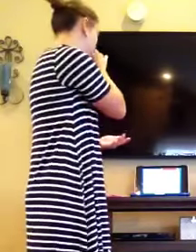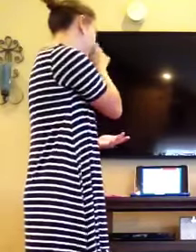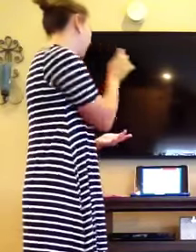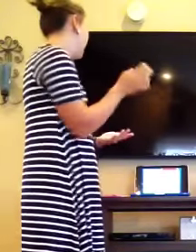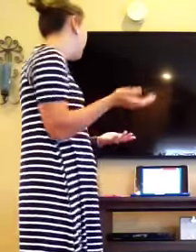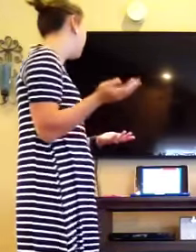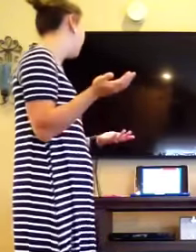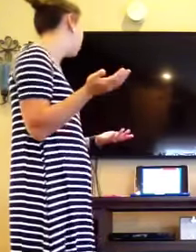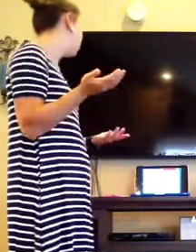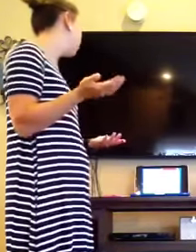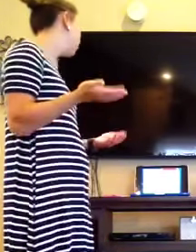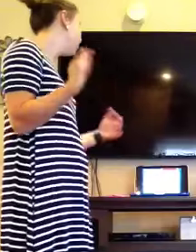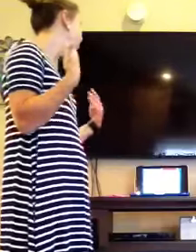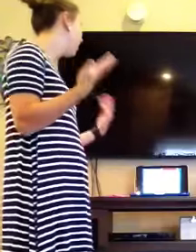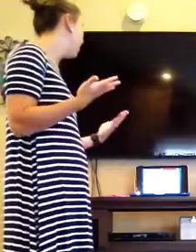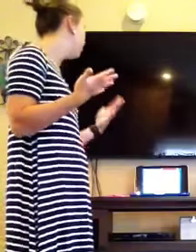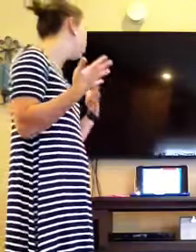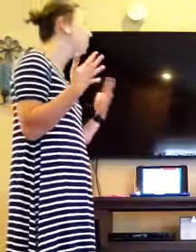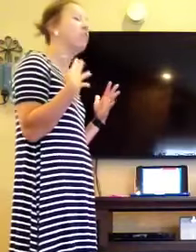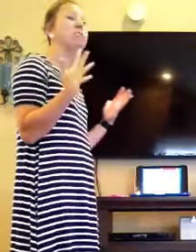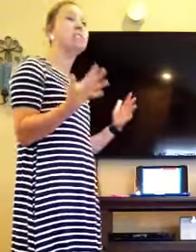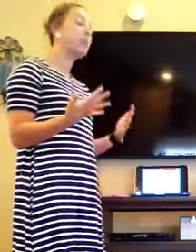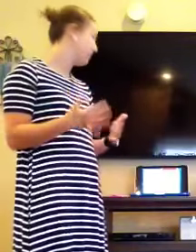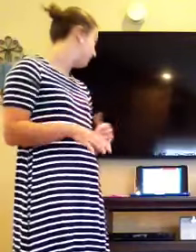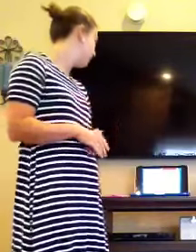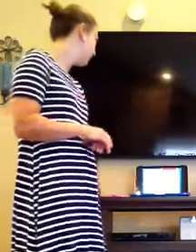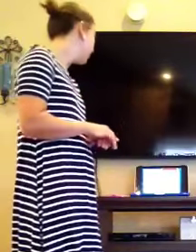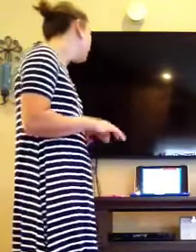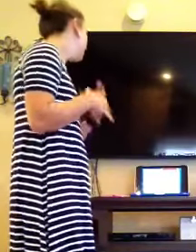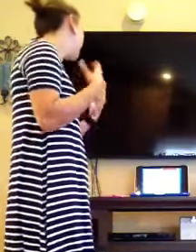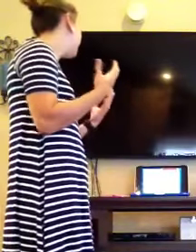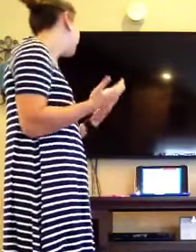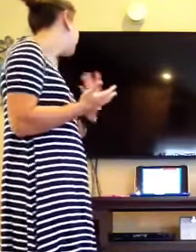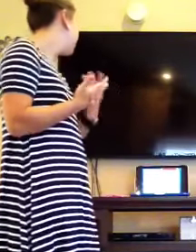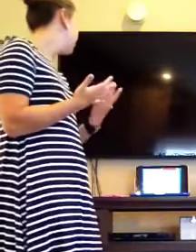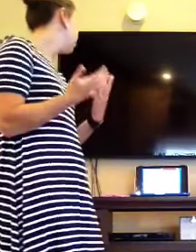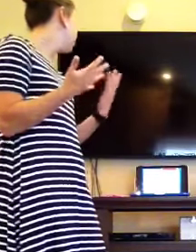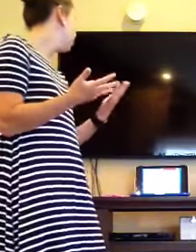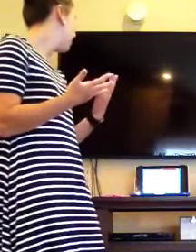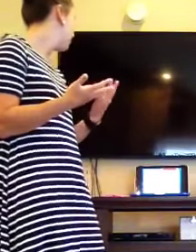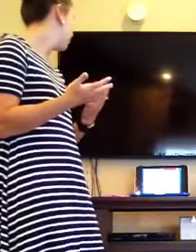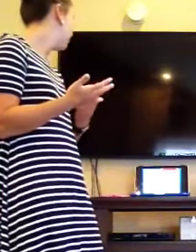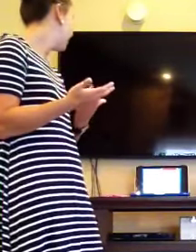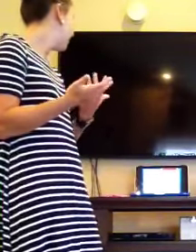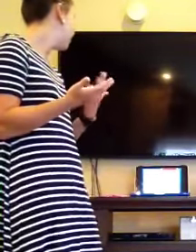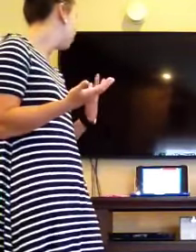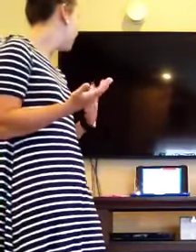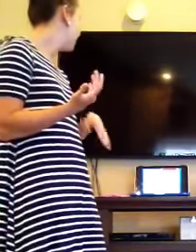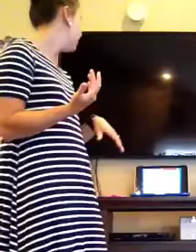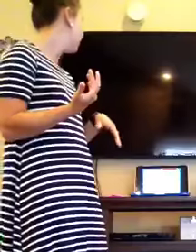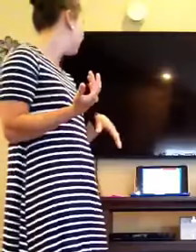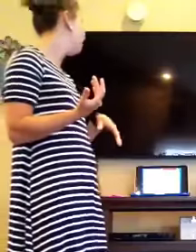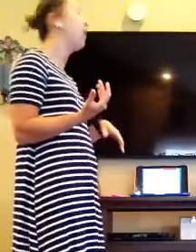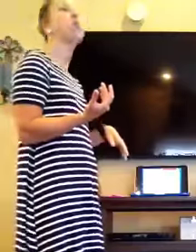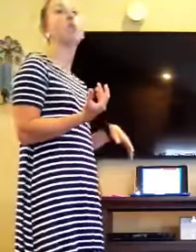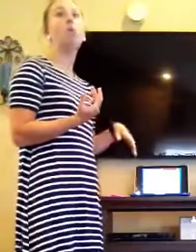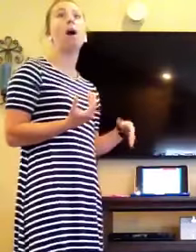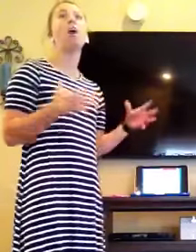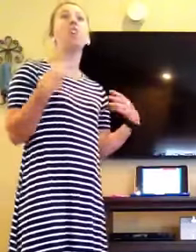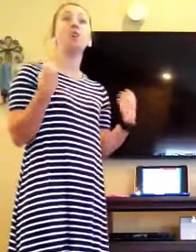extra time after school to prepare more rigorous lessons and gives the teachers more time to plan and create lessons that might require a little